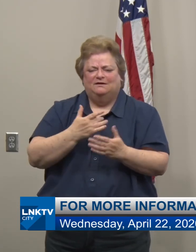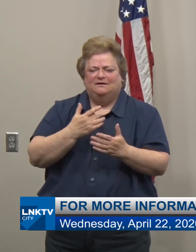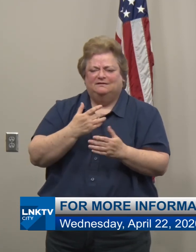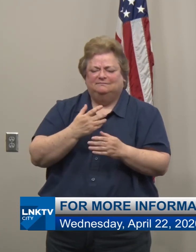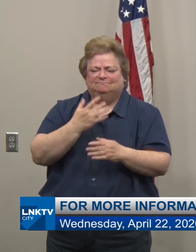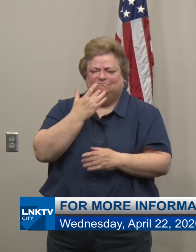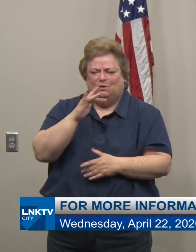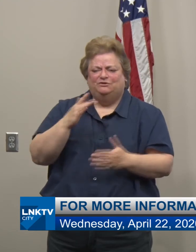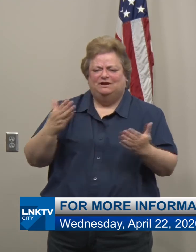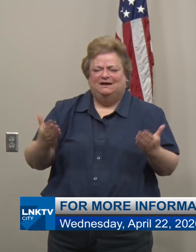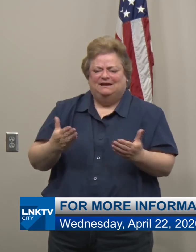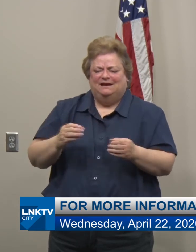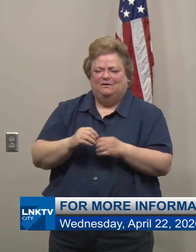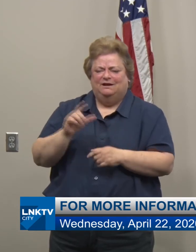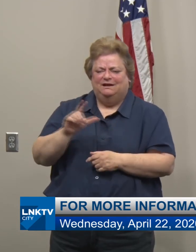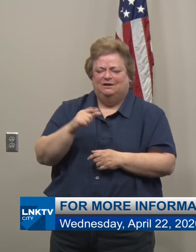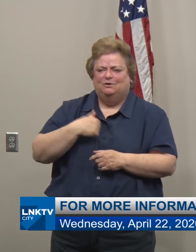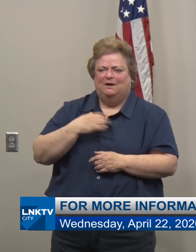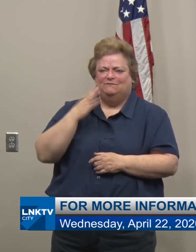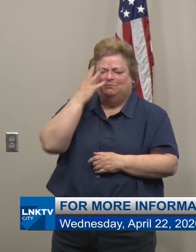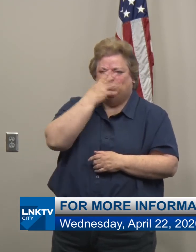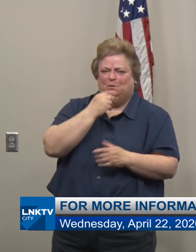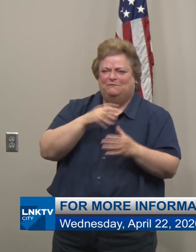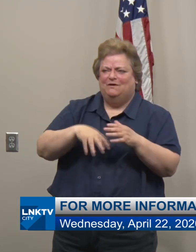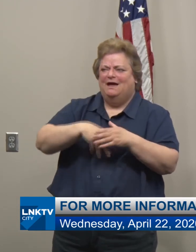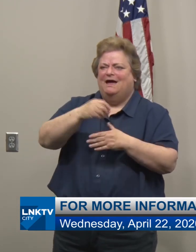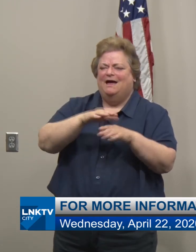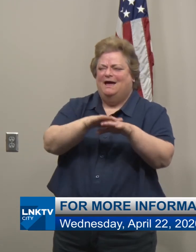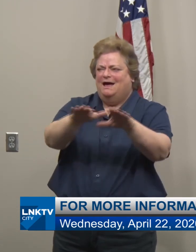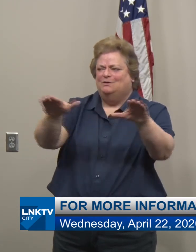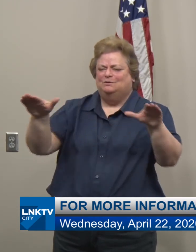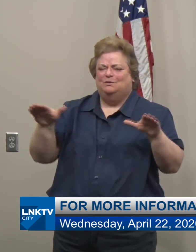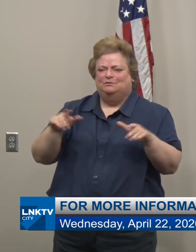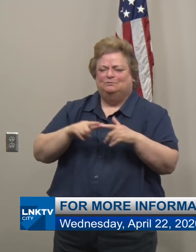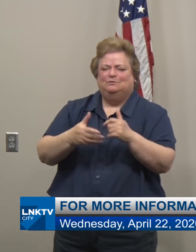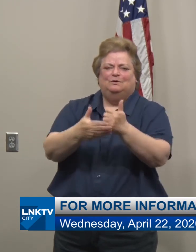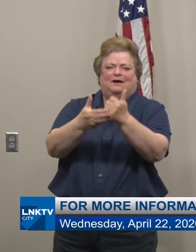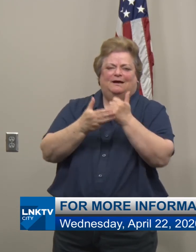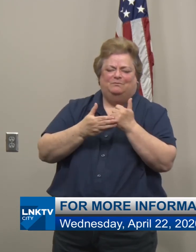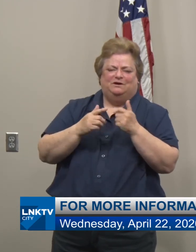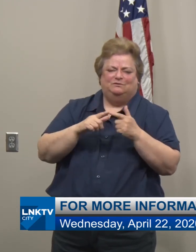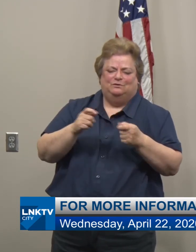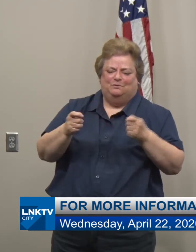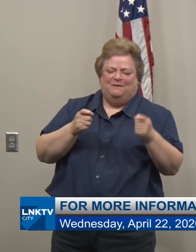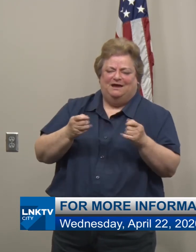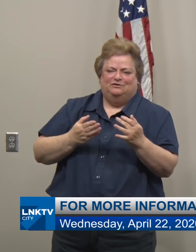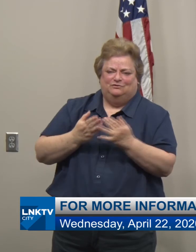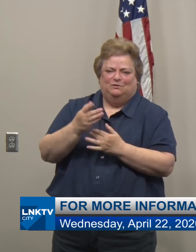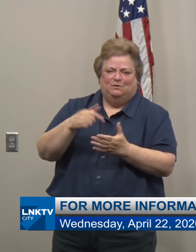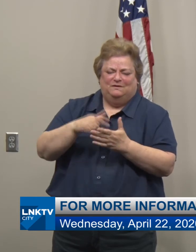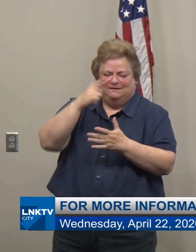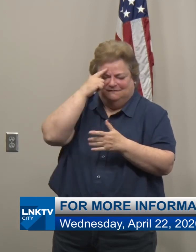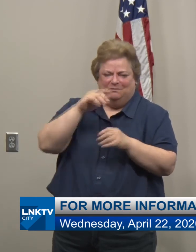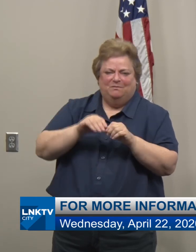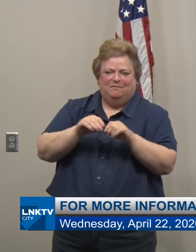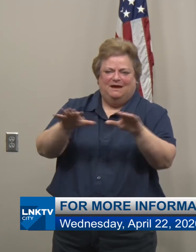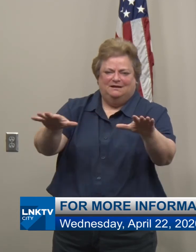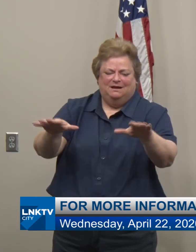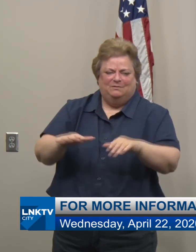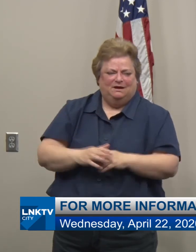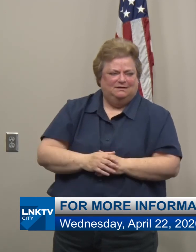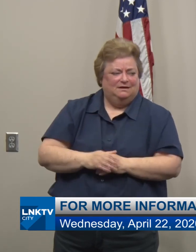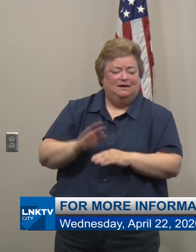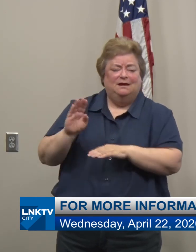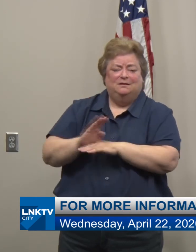to have the beautiful outdoors to help us manage through this pandemic. In